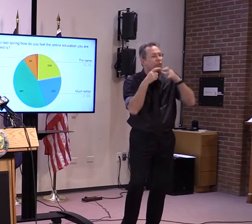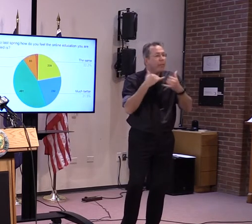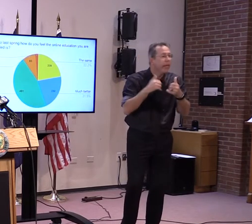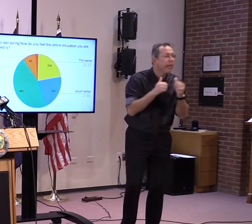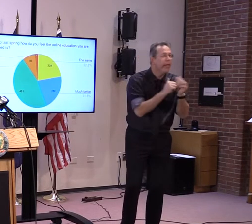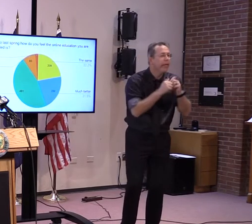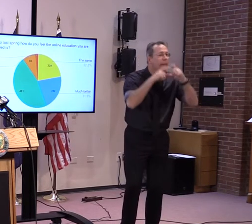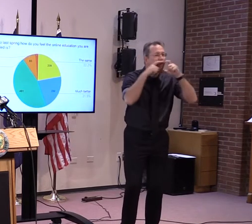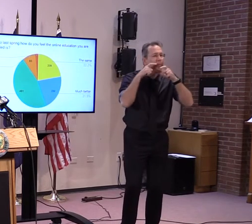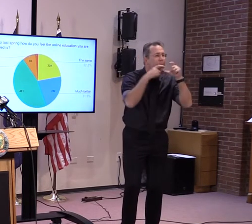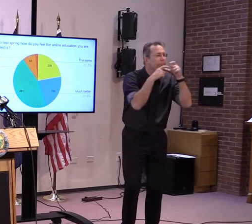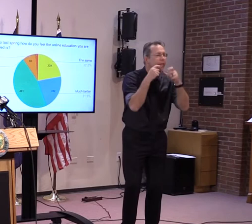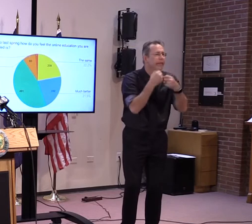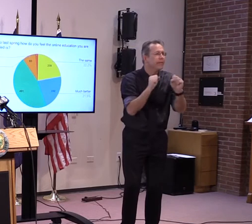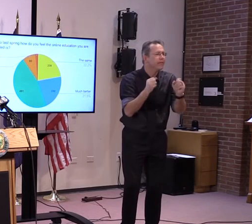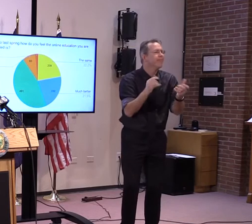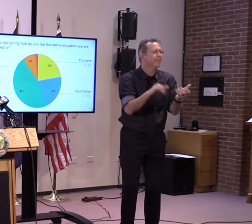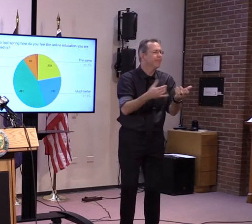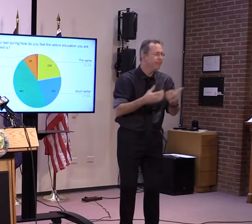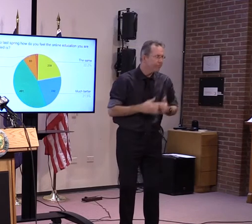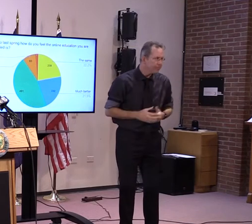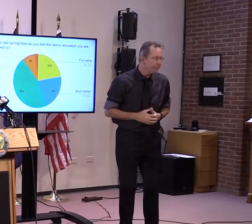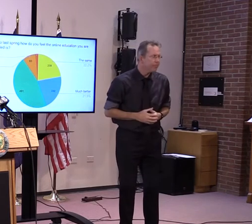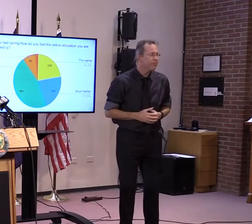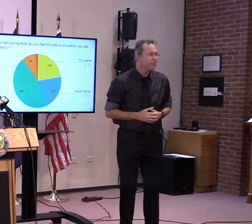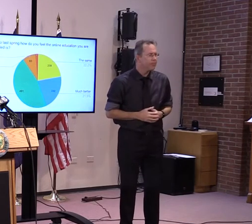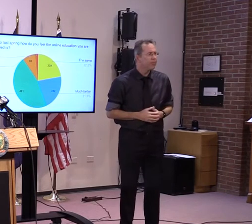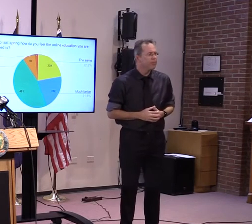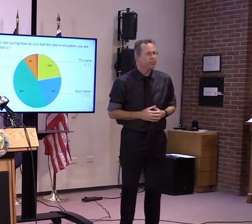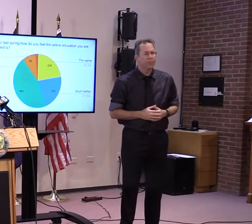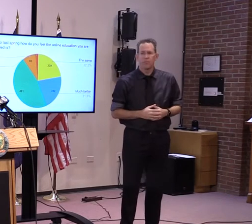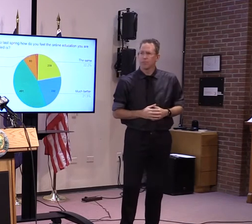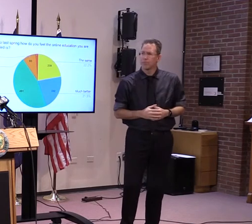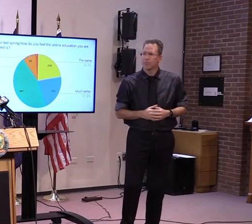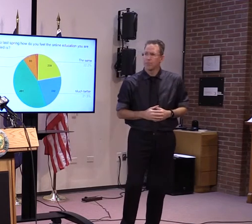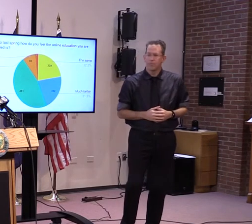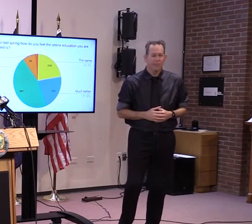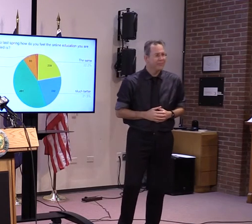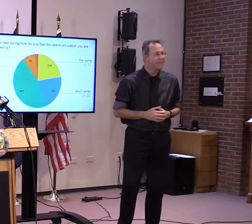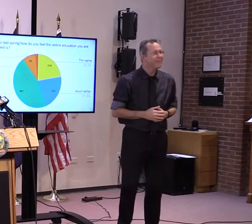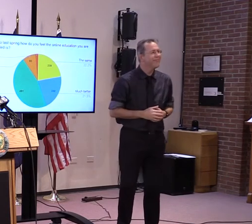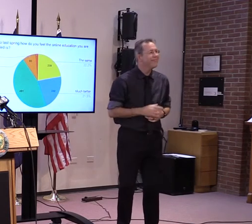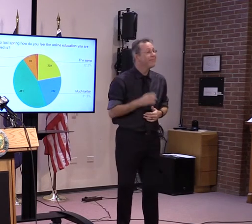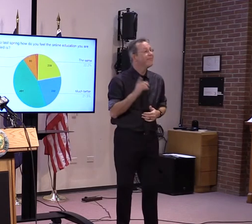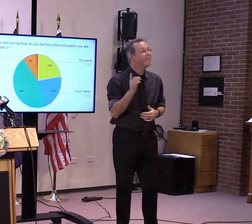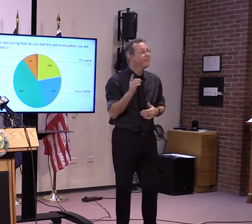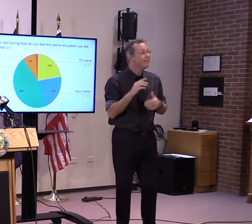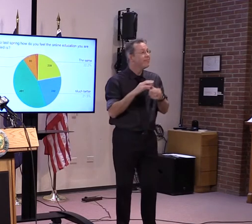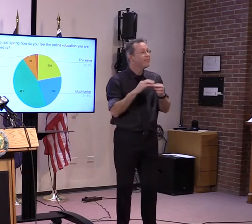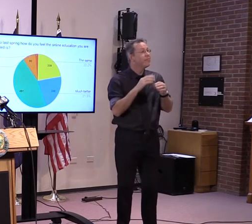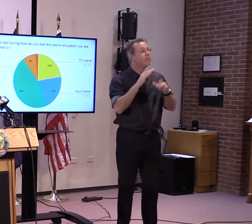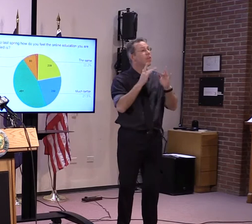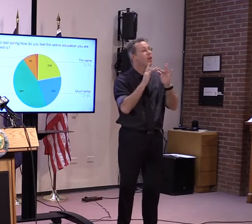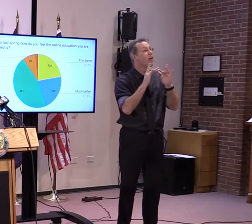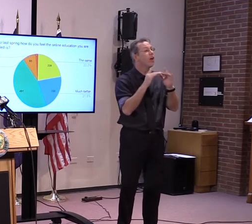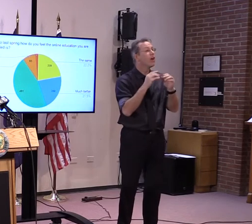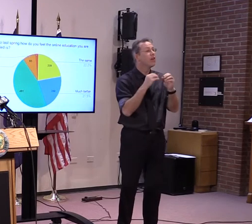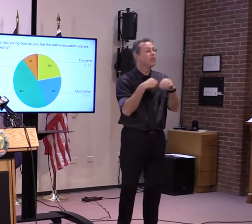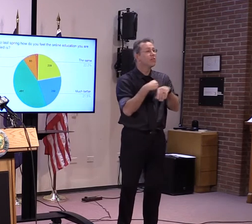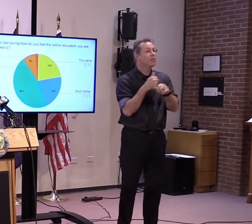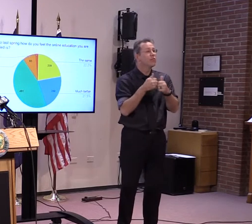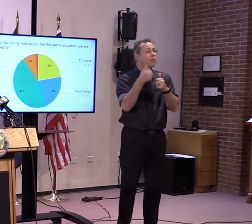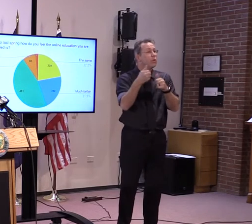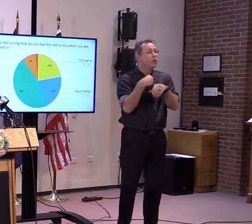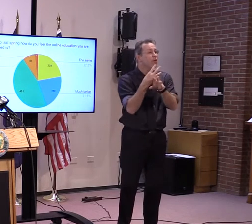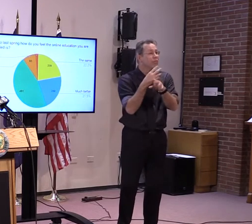So we decided to ask students how they felt their online education was being provided, because that was a huge part